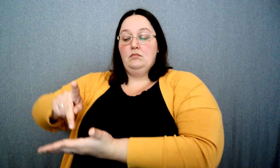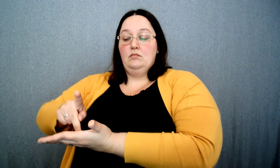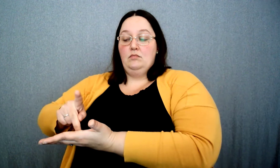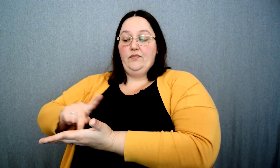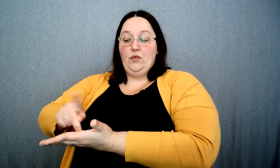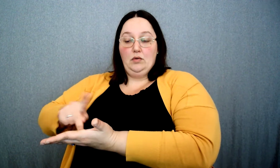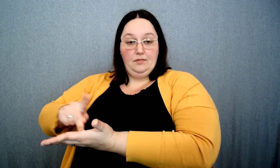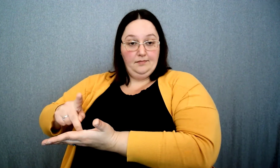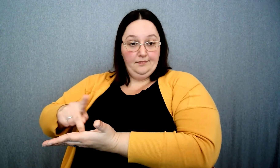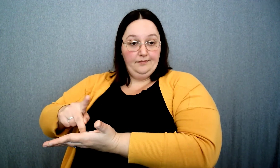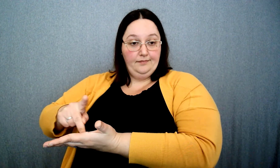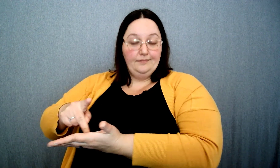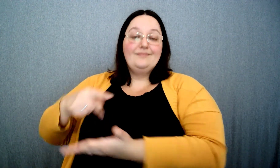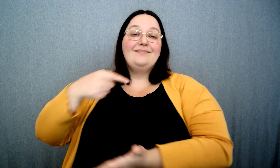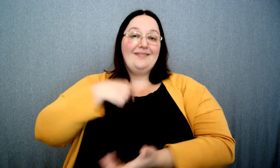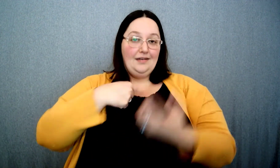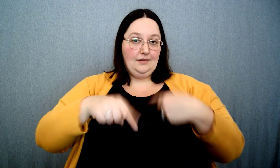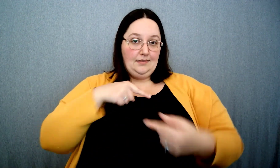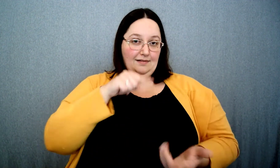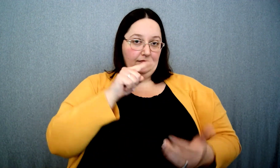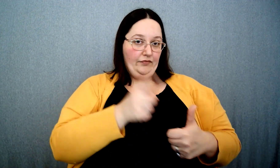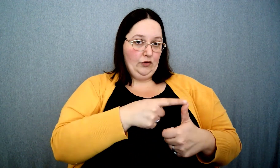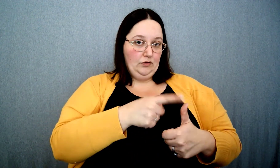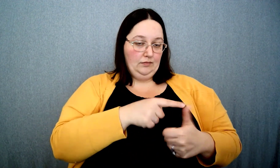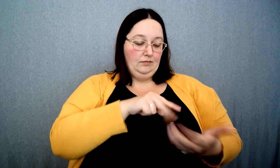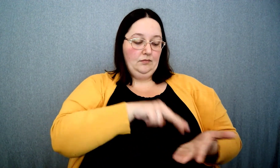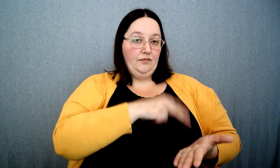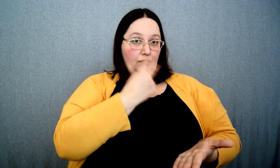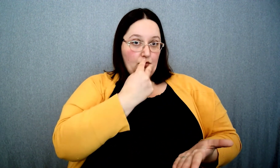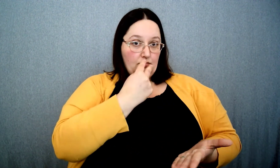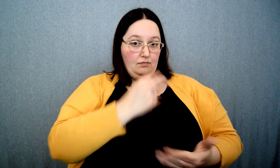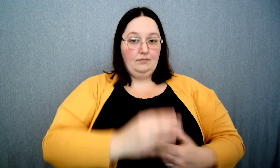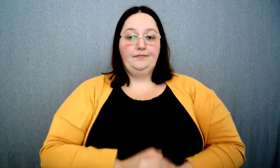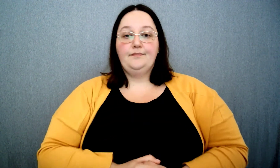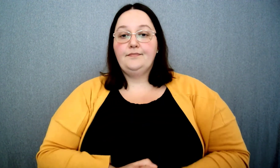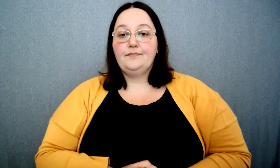or this way. I prefer the first one, fork.